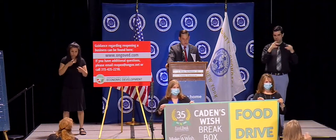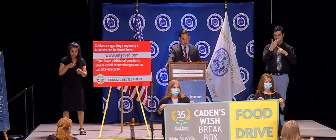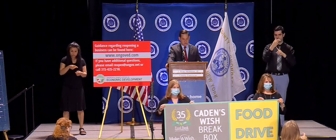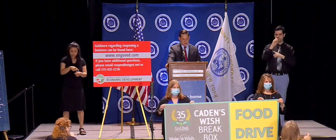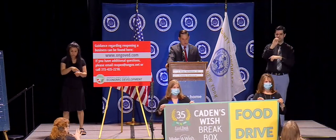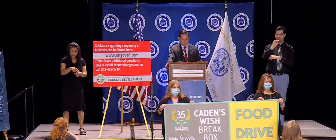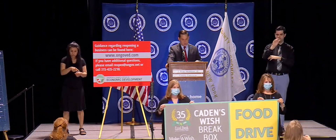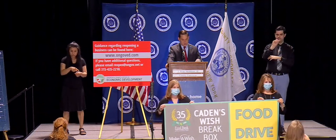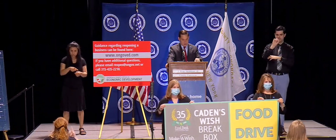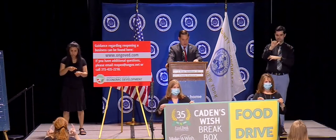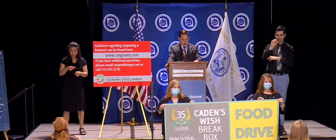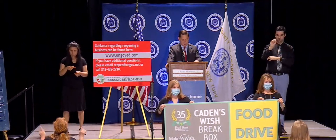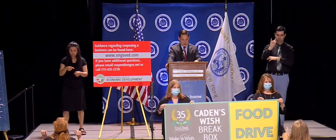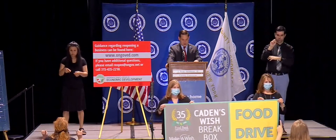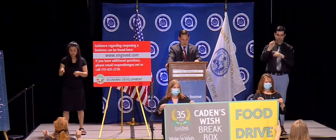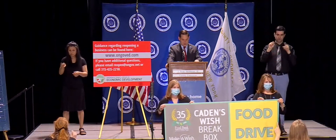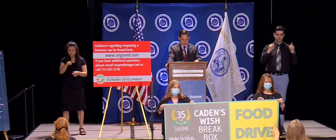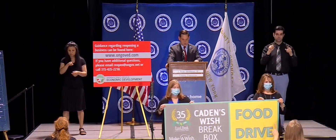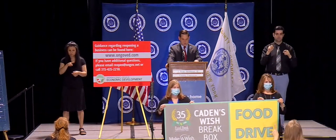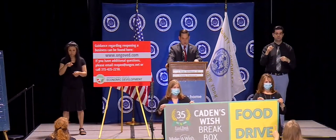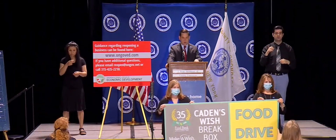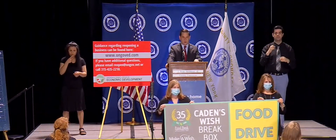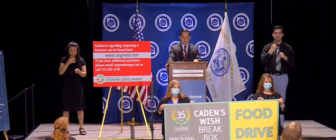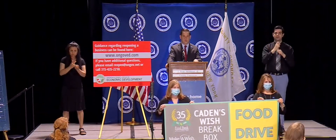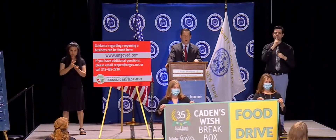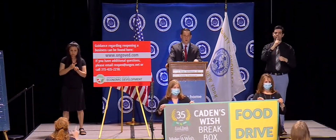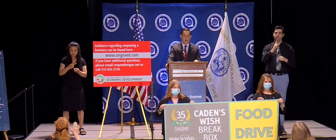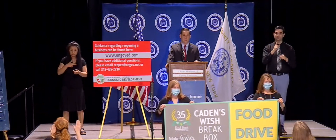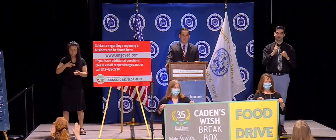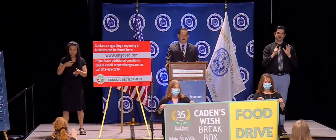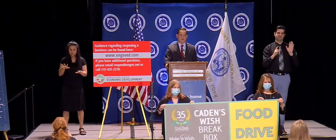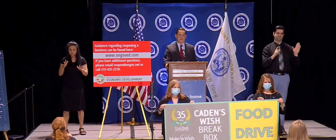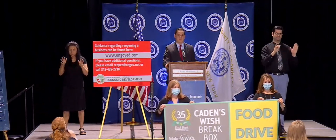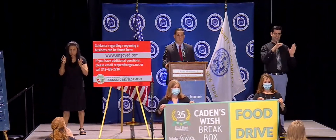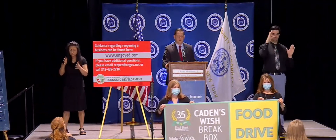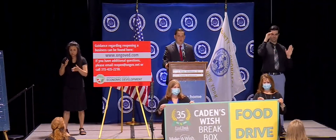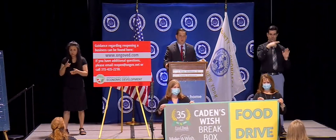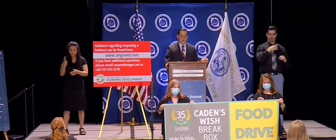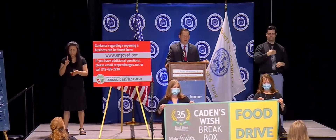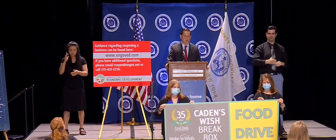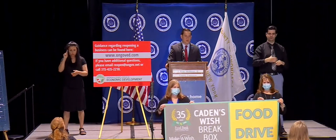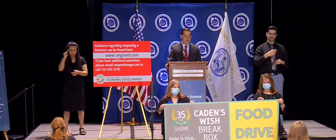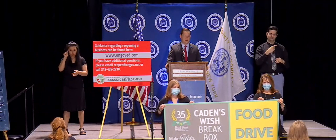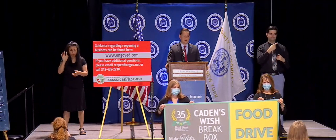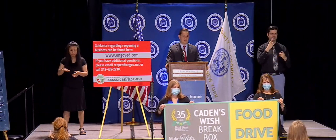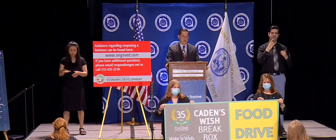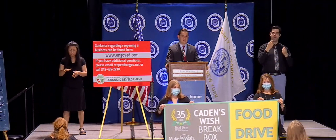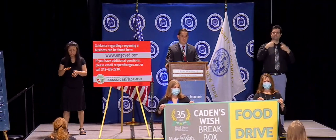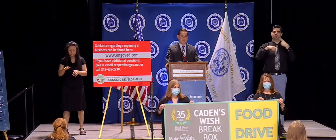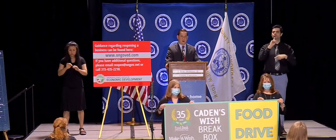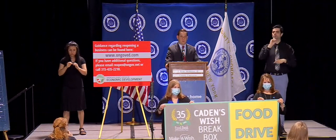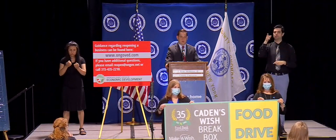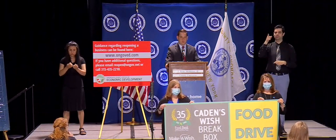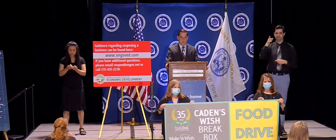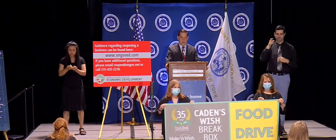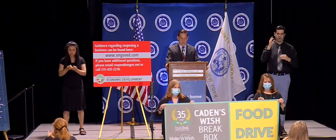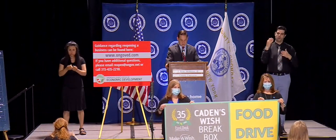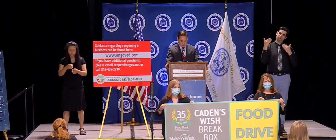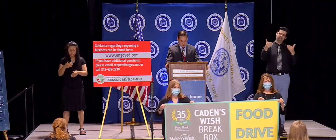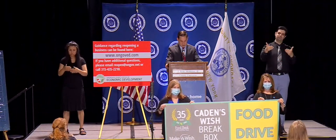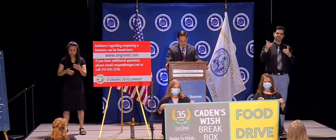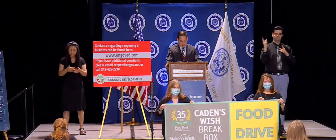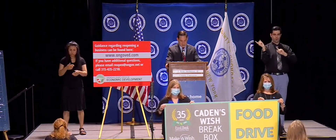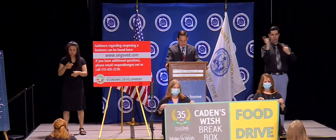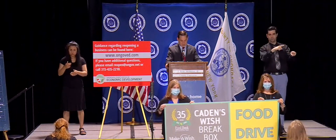Caden's wish come true. And this is just another great story of people in the community stepping up in different